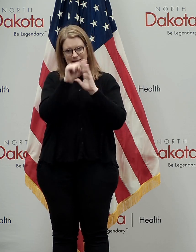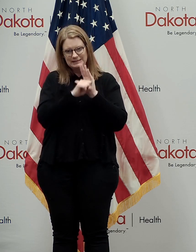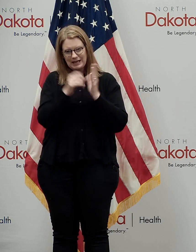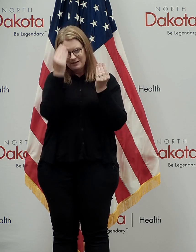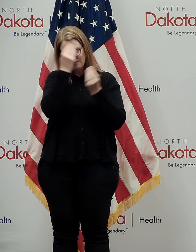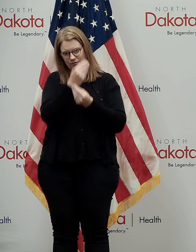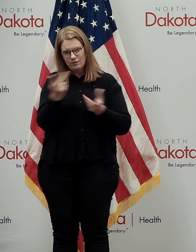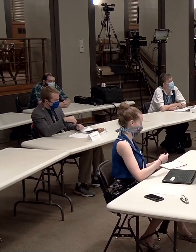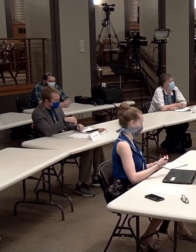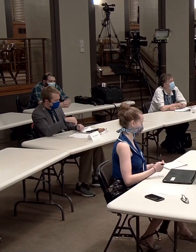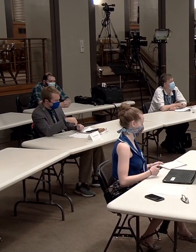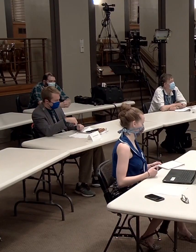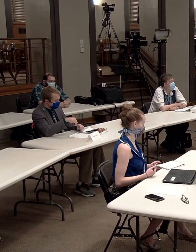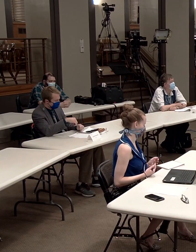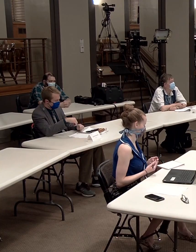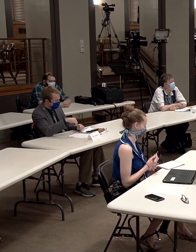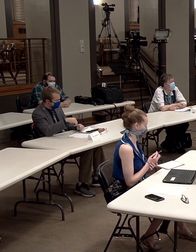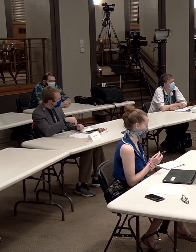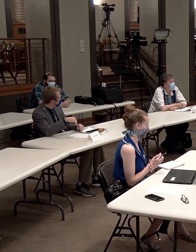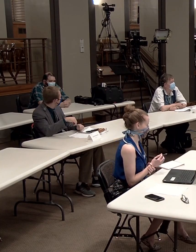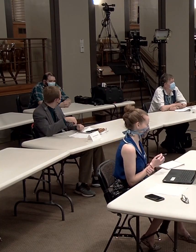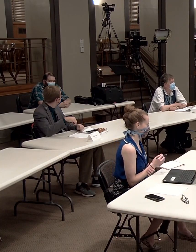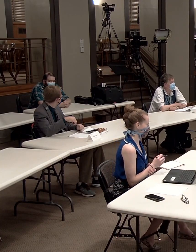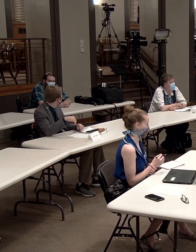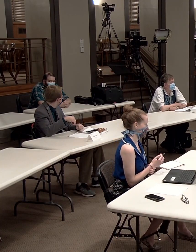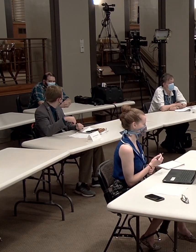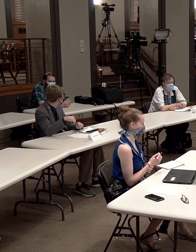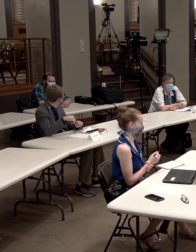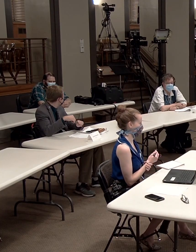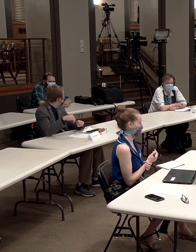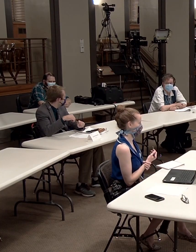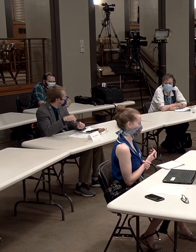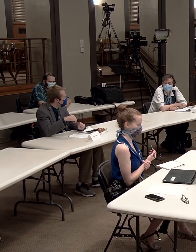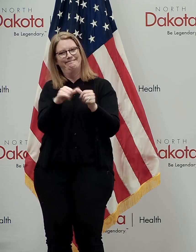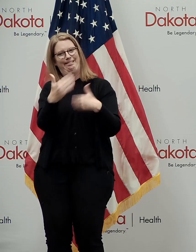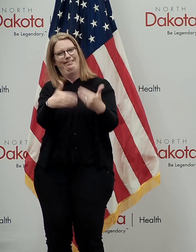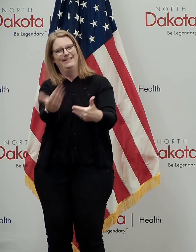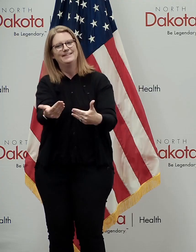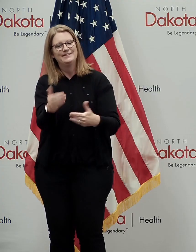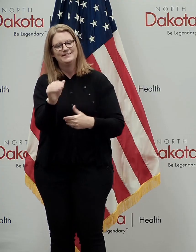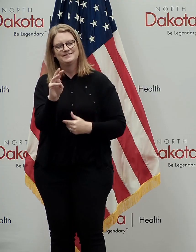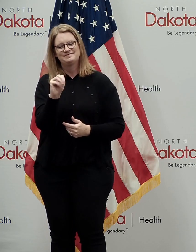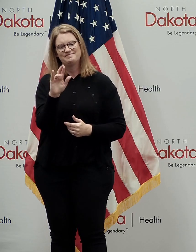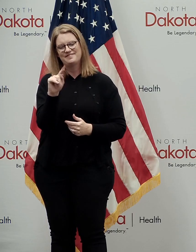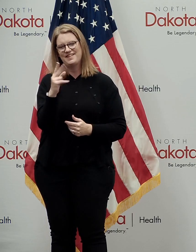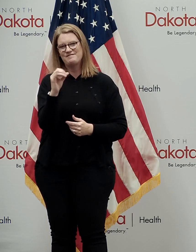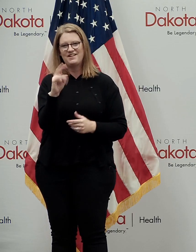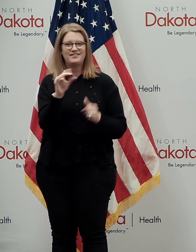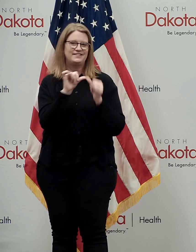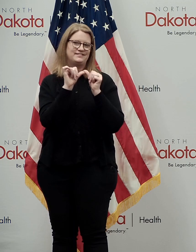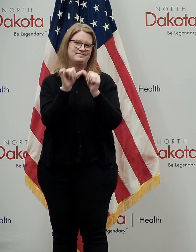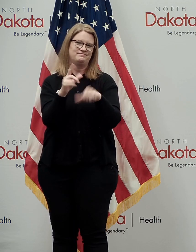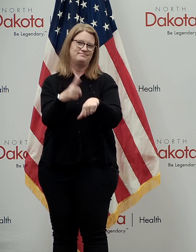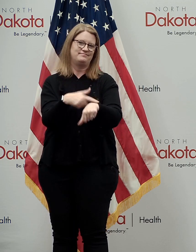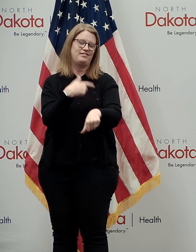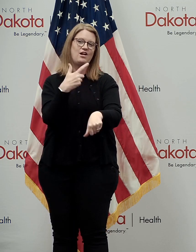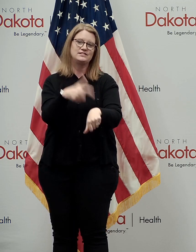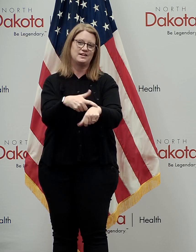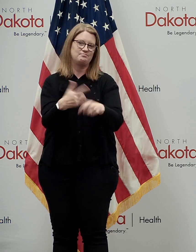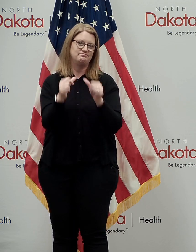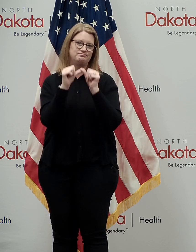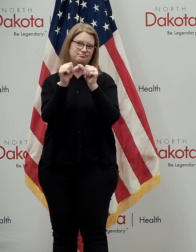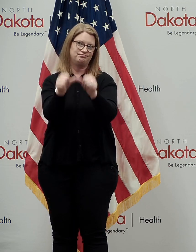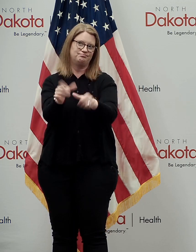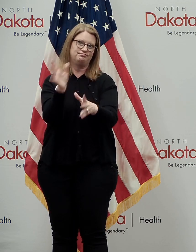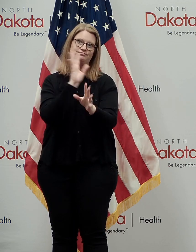regular participation. Thank you to Lindsay for another marathon session. What's marathon look like in the... Marathon. Okay. Long